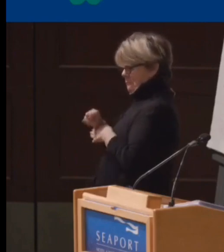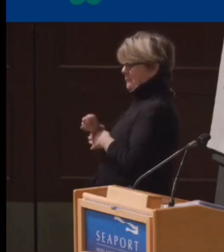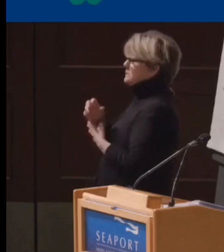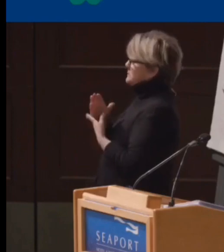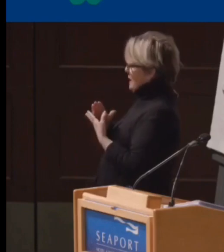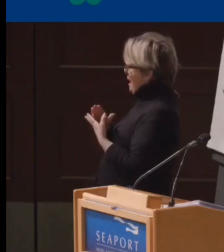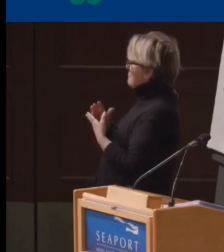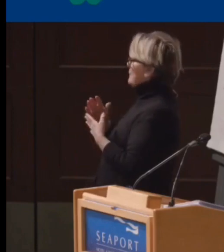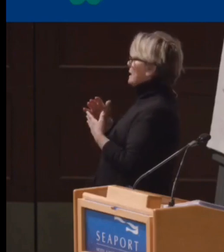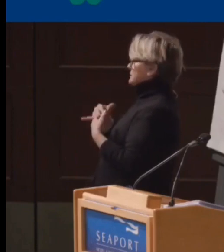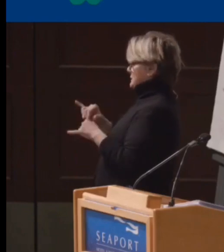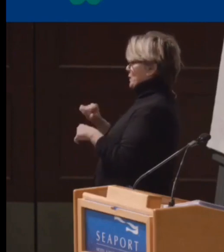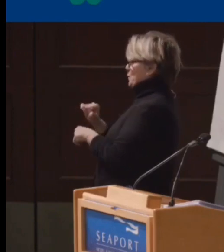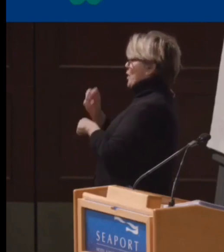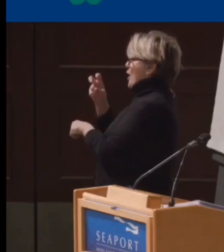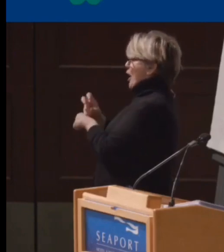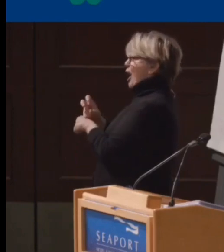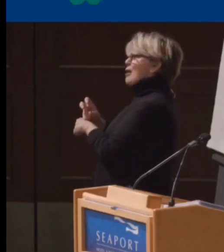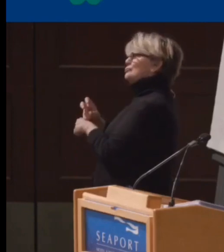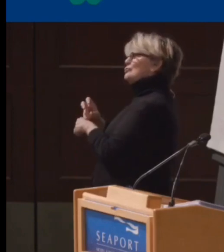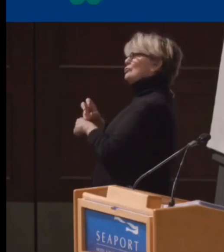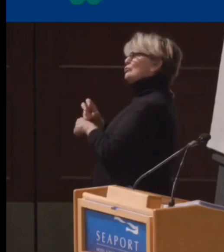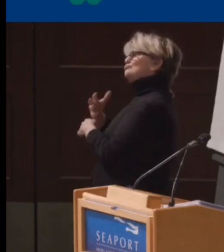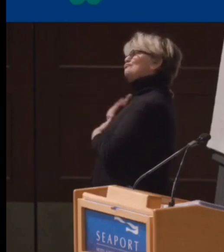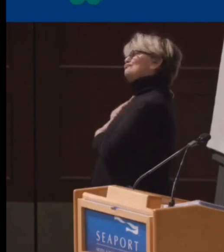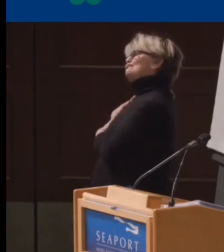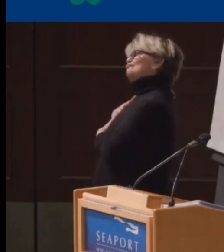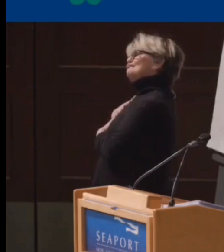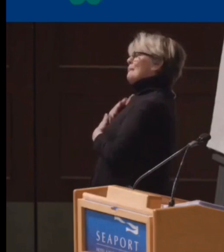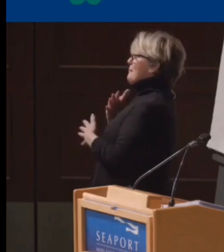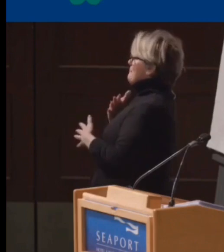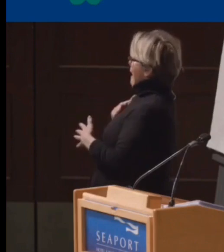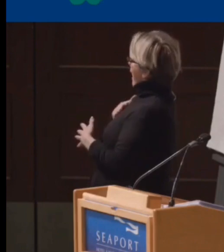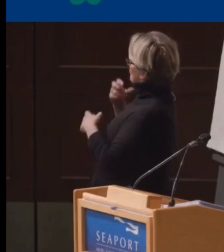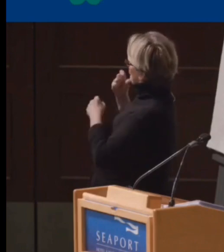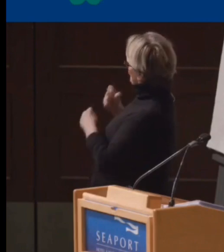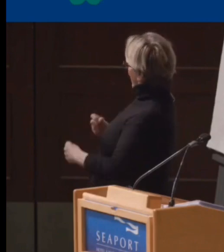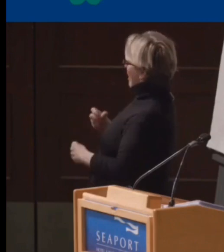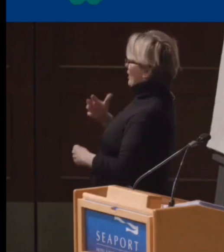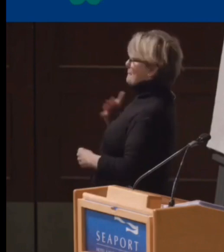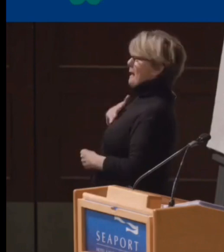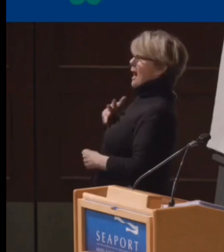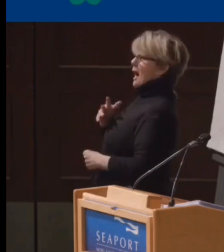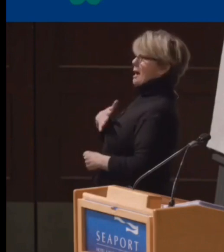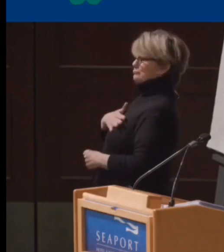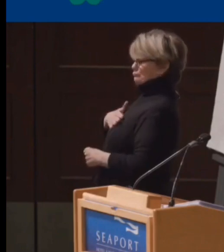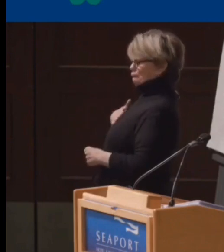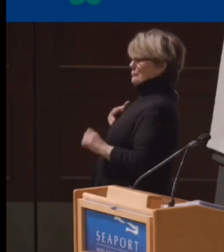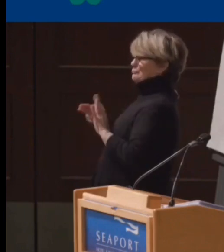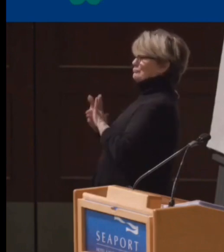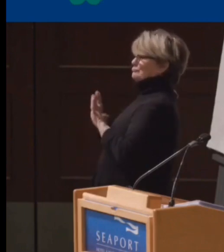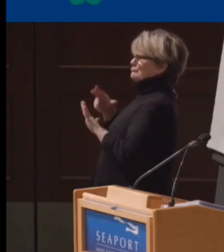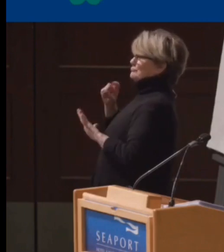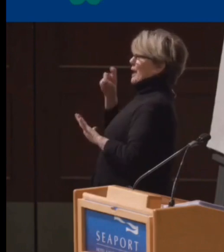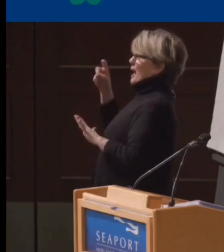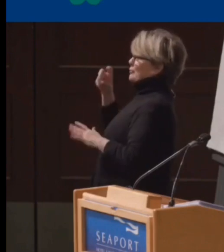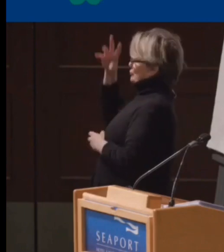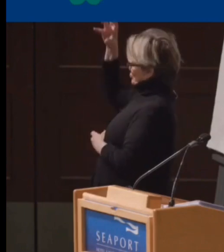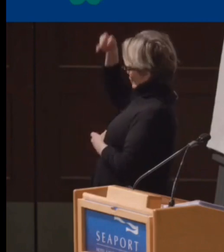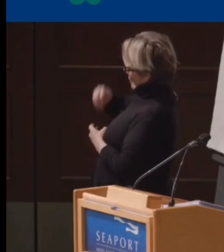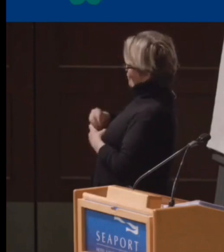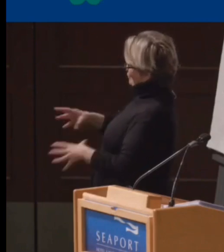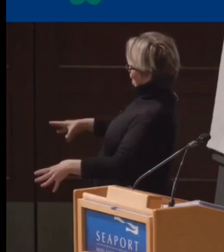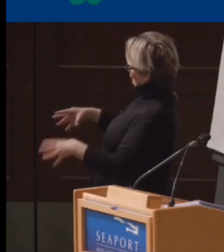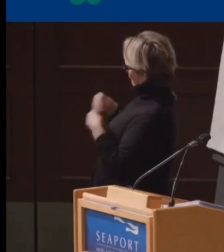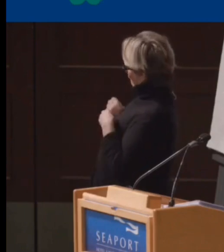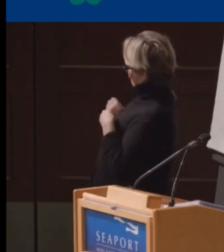also work hard to embrace my strengths and my diagnosis as a whole. I use my strong hyper-focusing skills and my